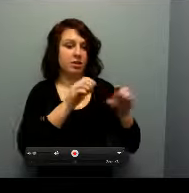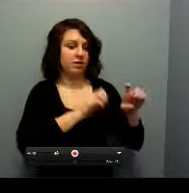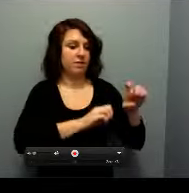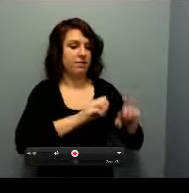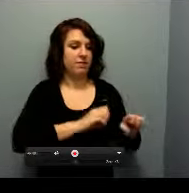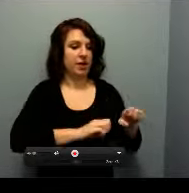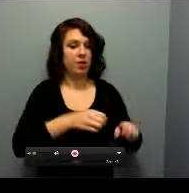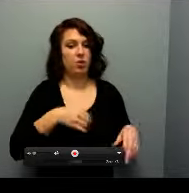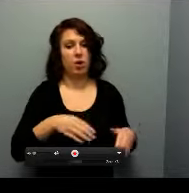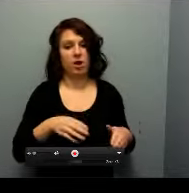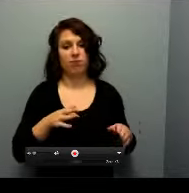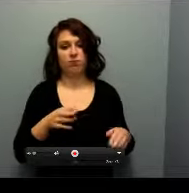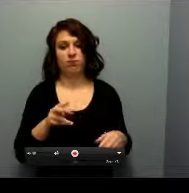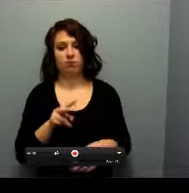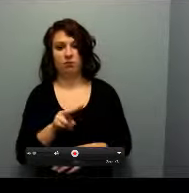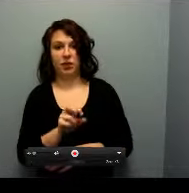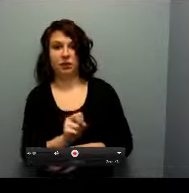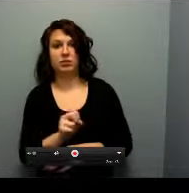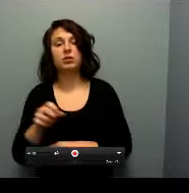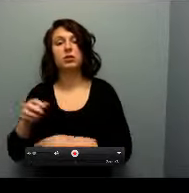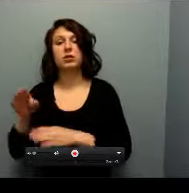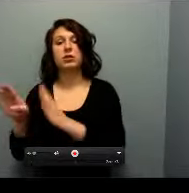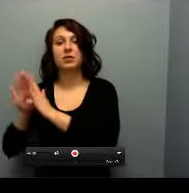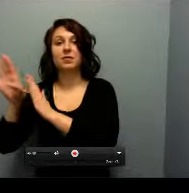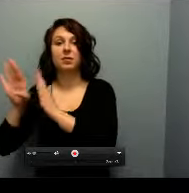We'll talk a little bit about that. Then